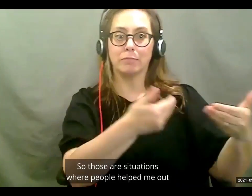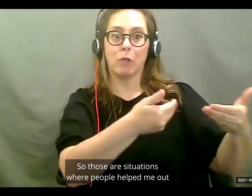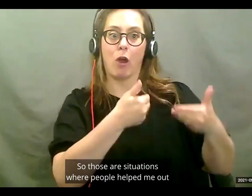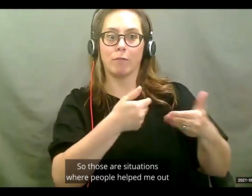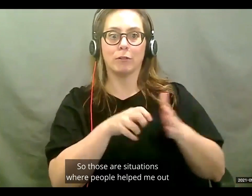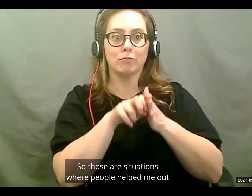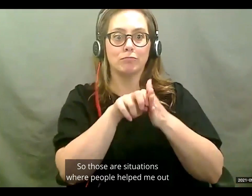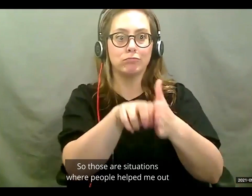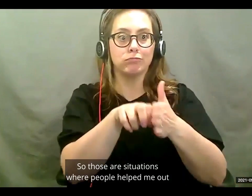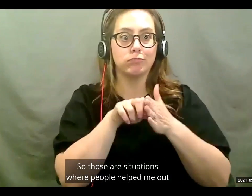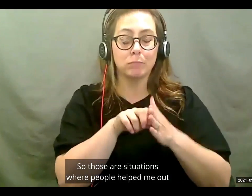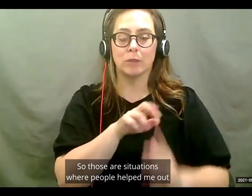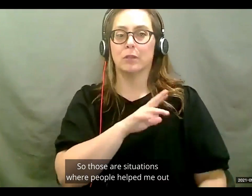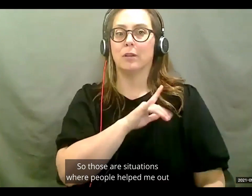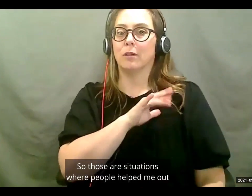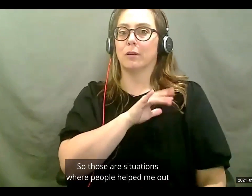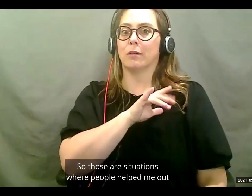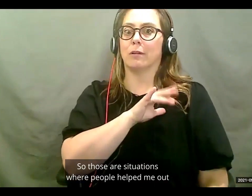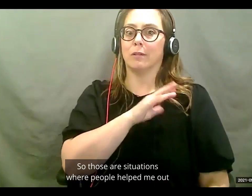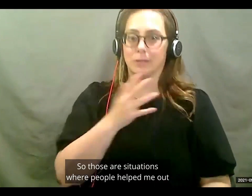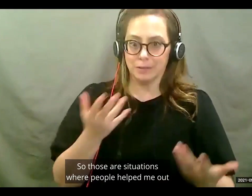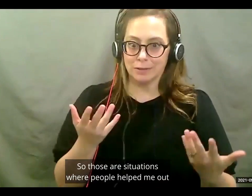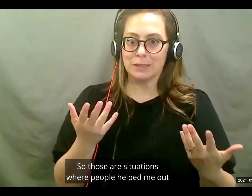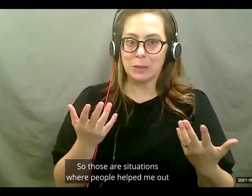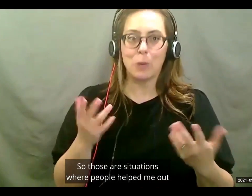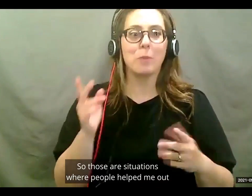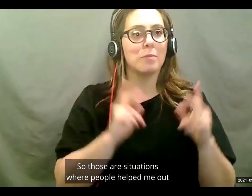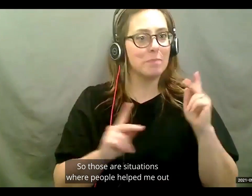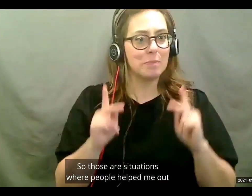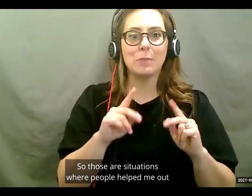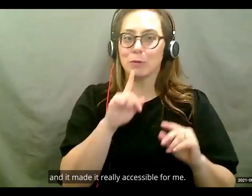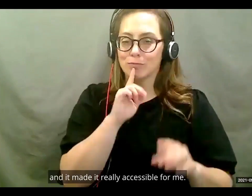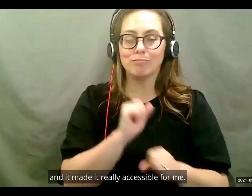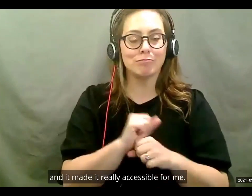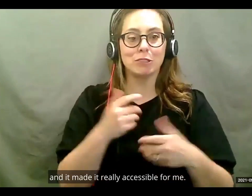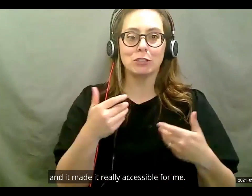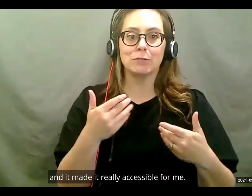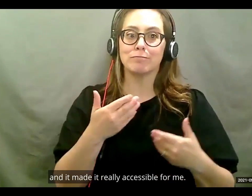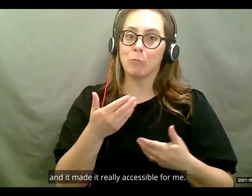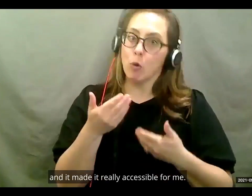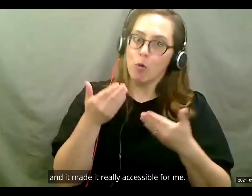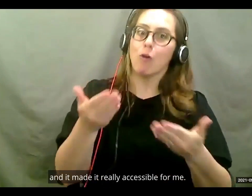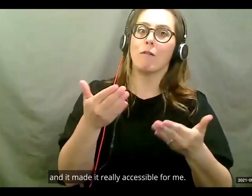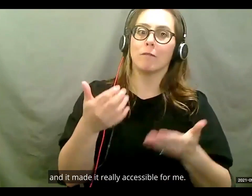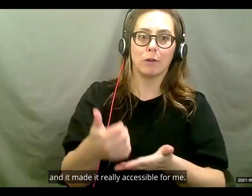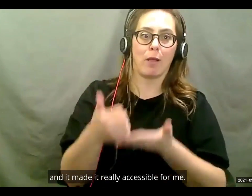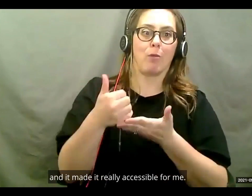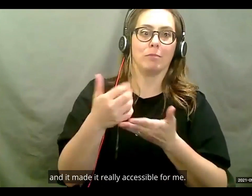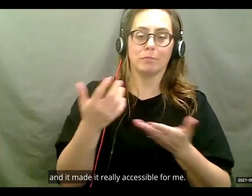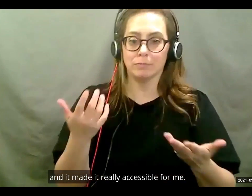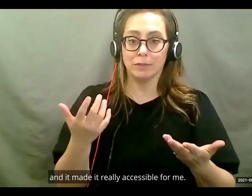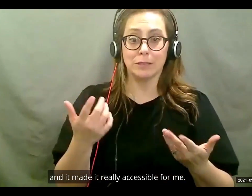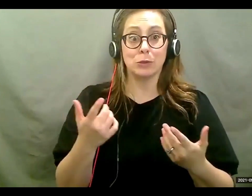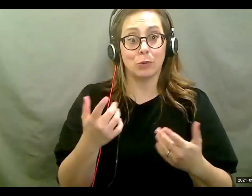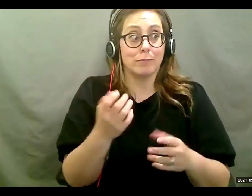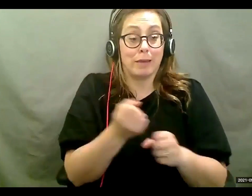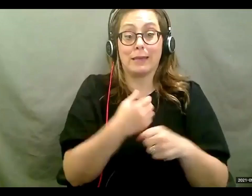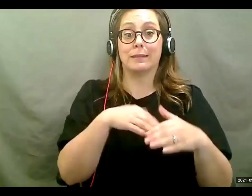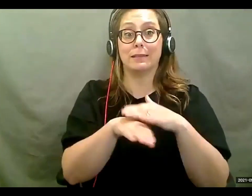So those are situations where people helped me out, and it made it really accessible for